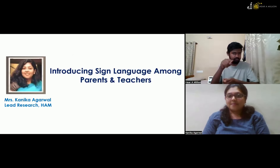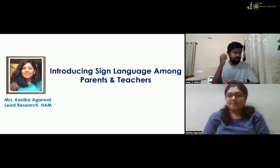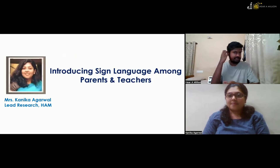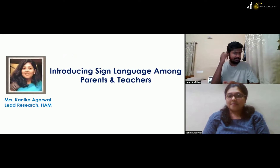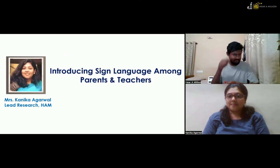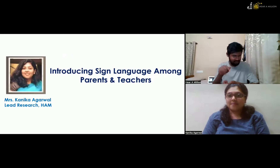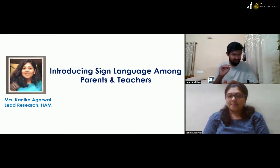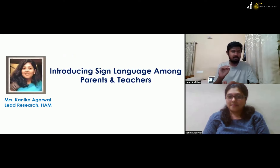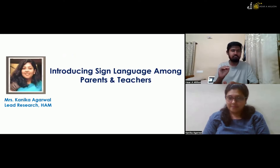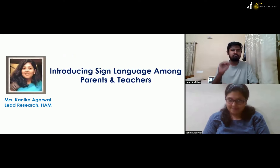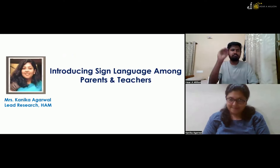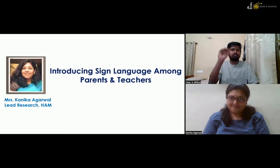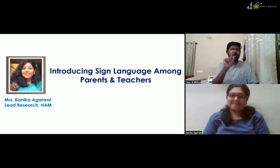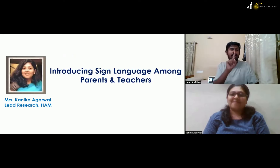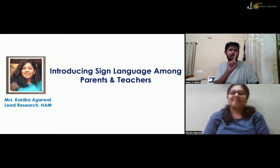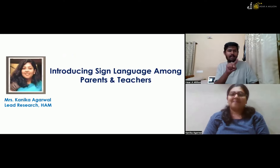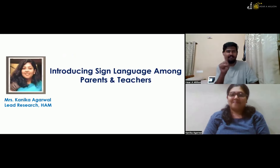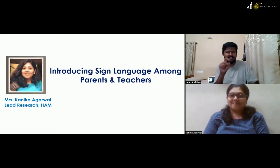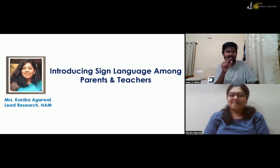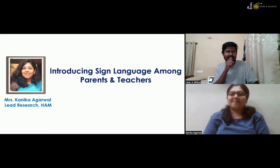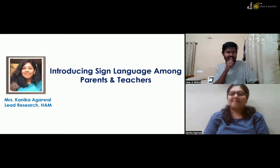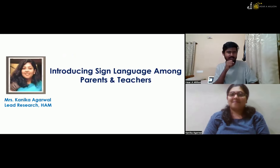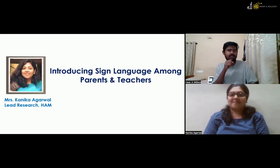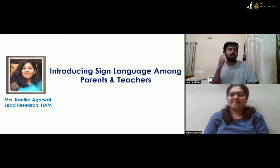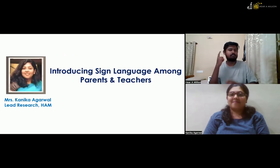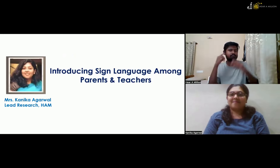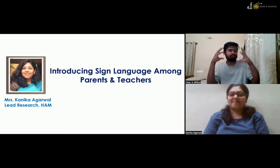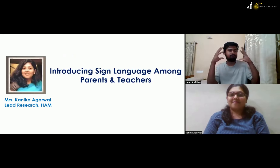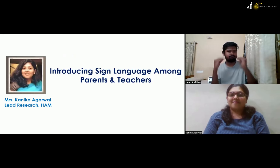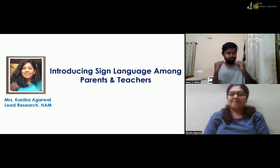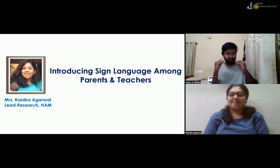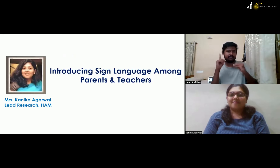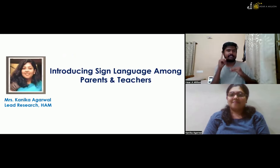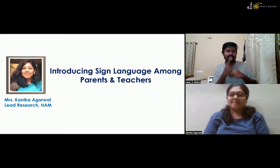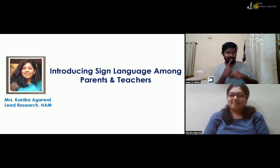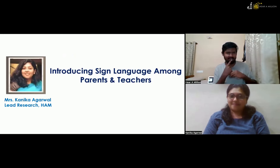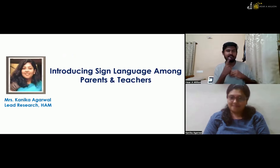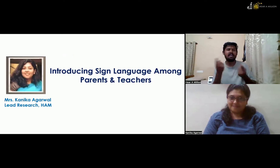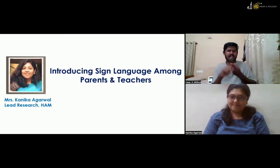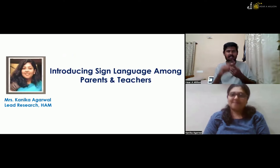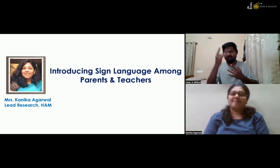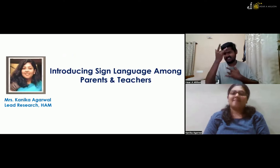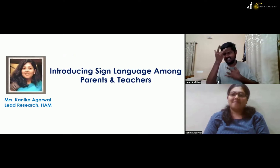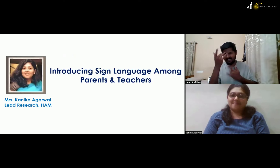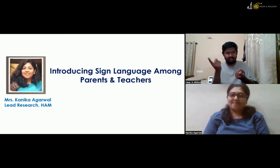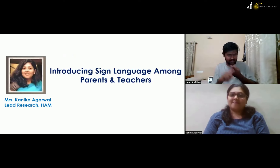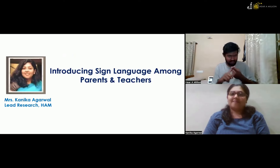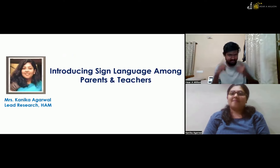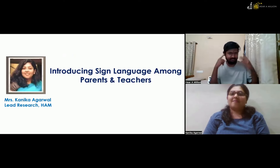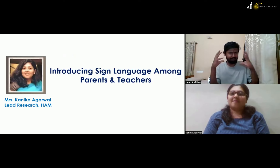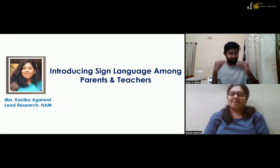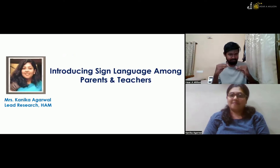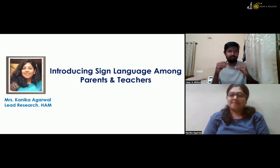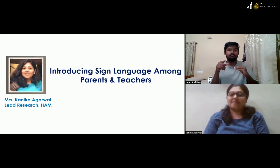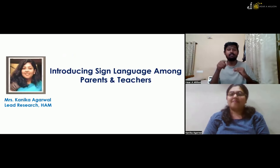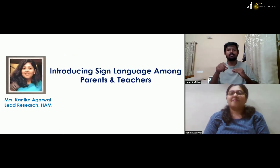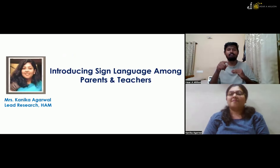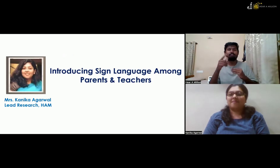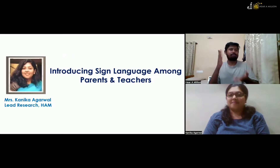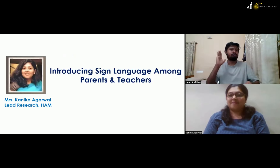like to share brief about Kanika. So at the she born hearing, and at